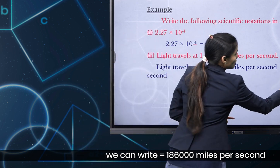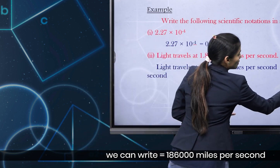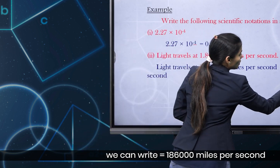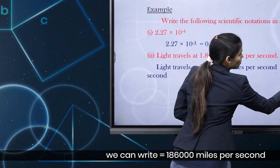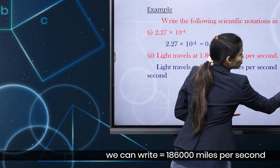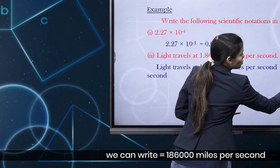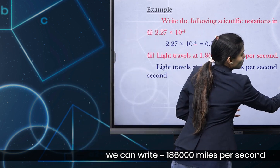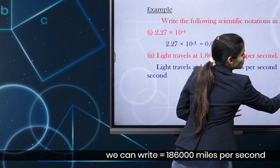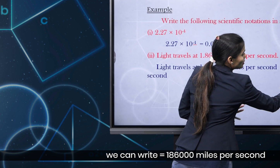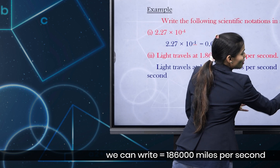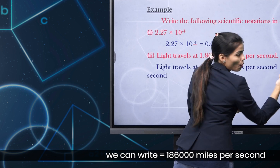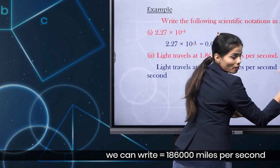186,000 miles per second.